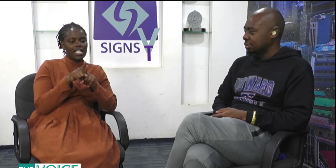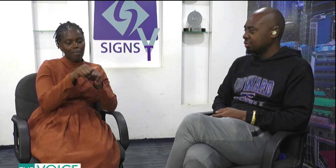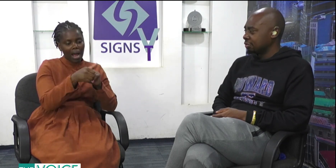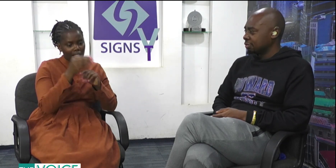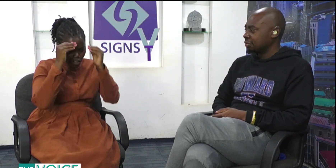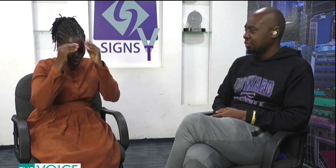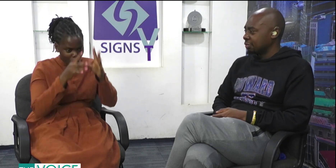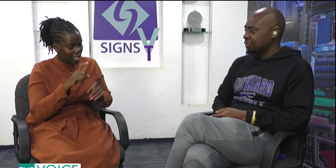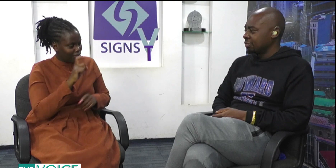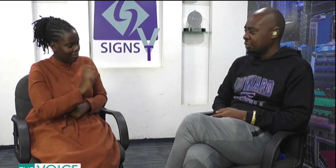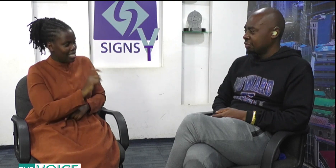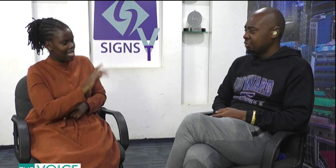deaf,